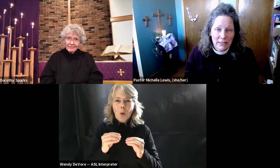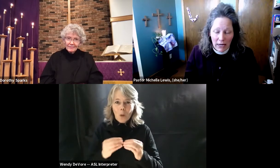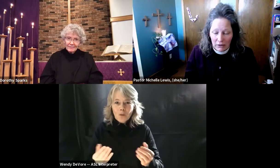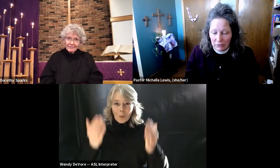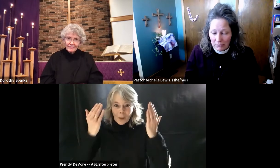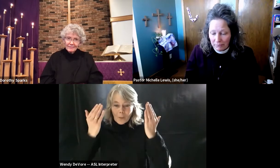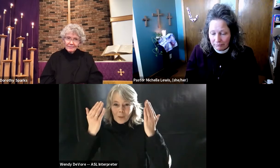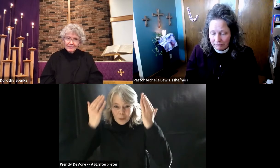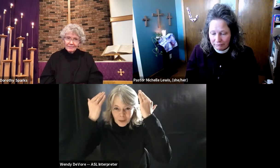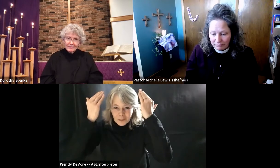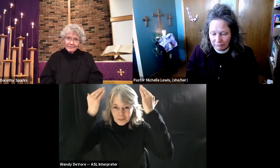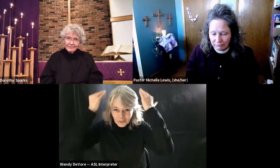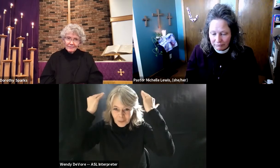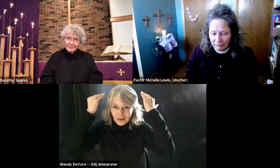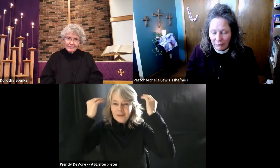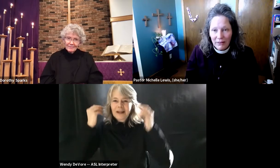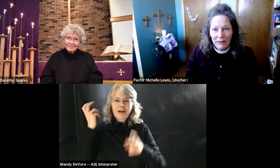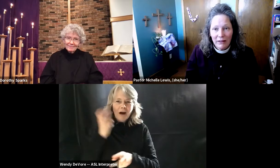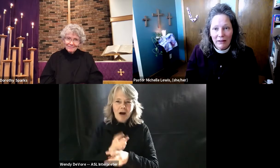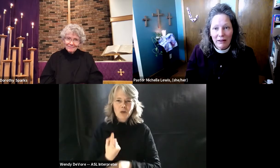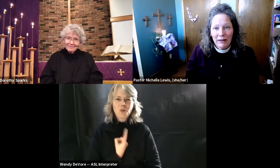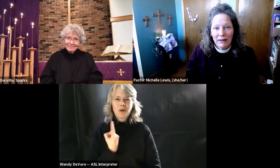to tackle.